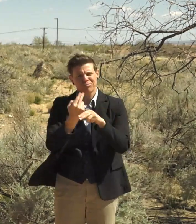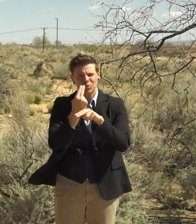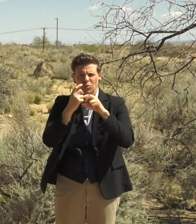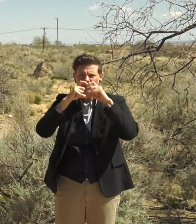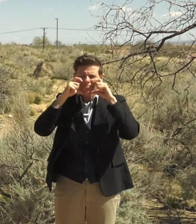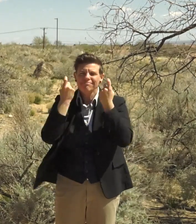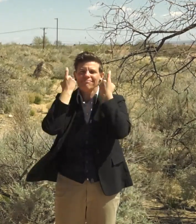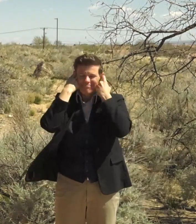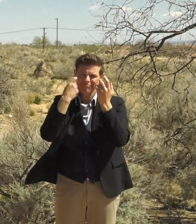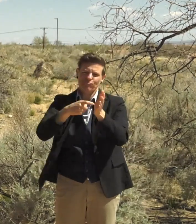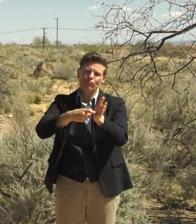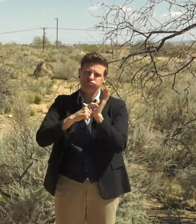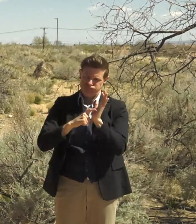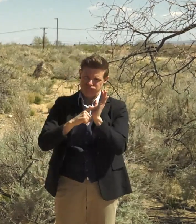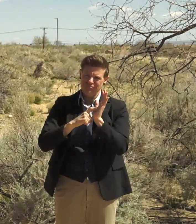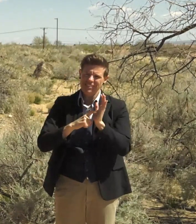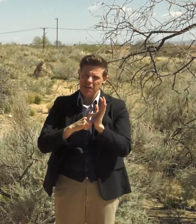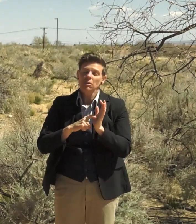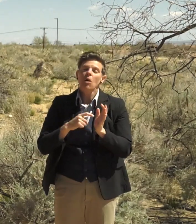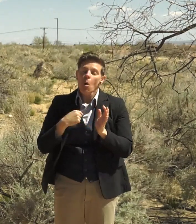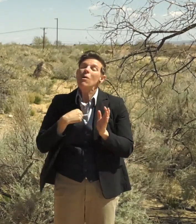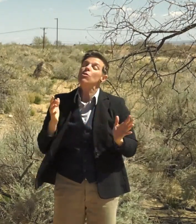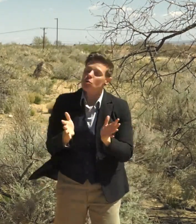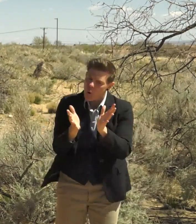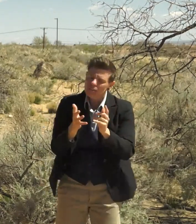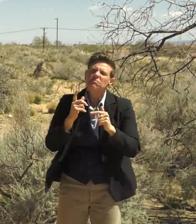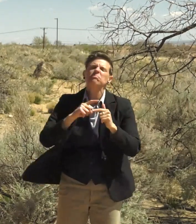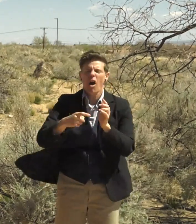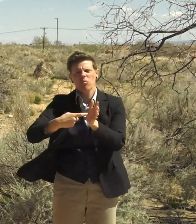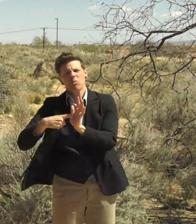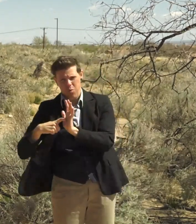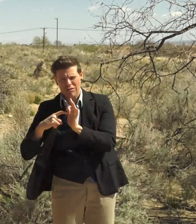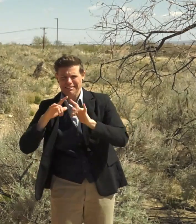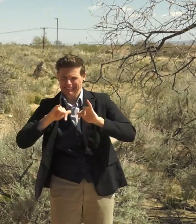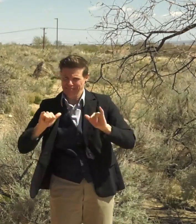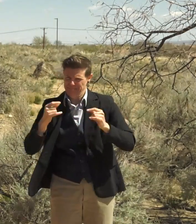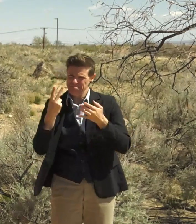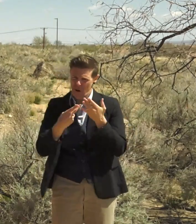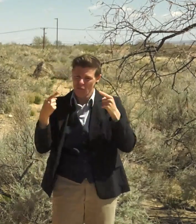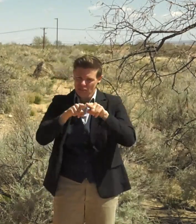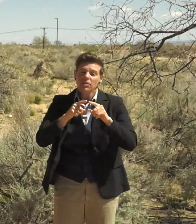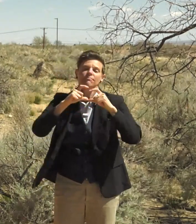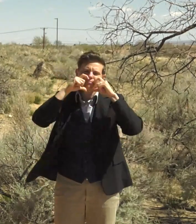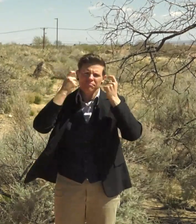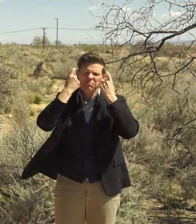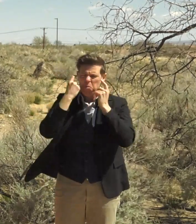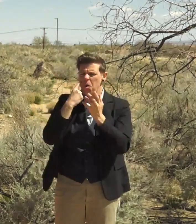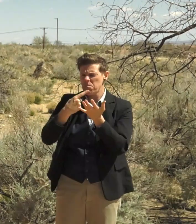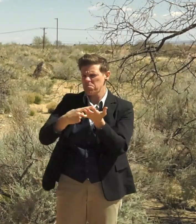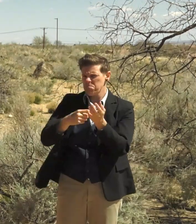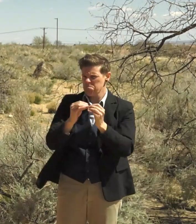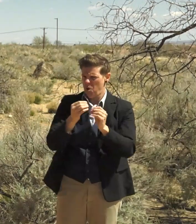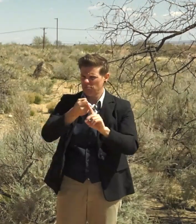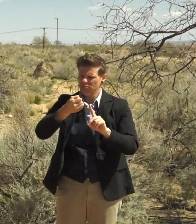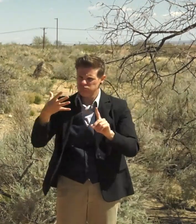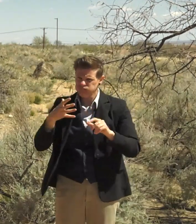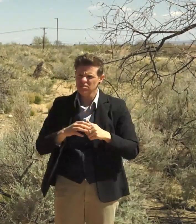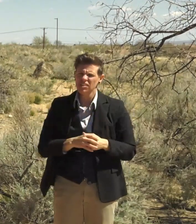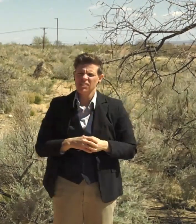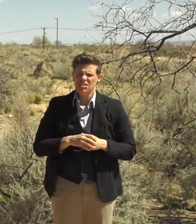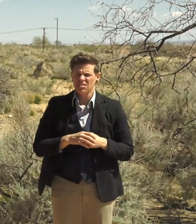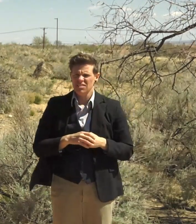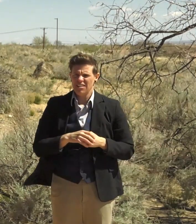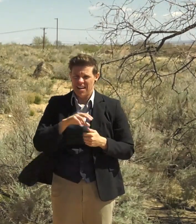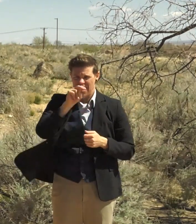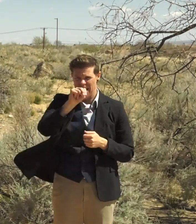We also want folks to know that they should not be wearing N95 masks or anything fancy